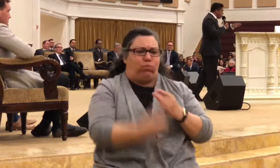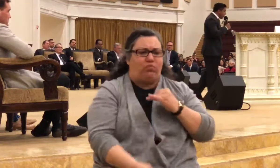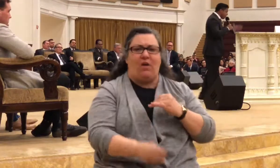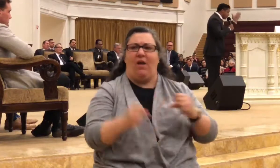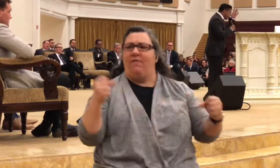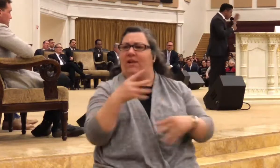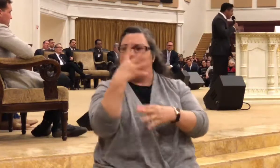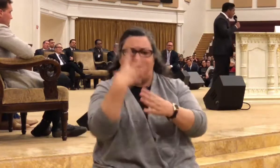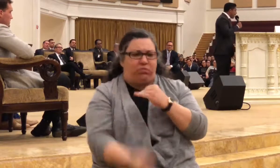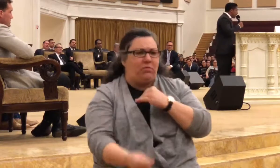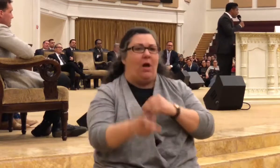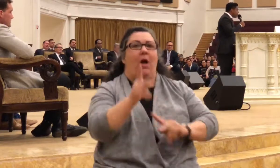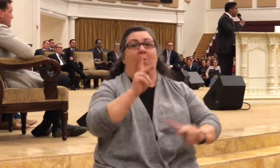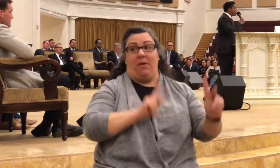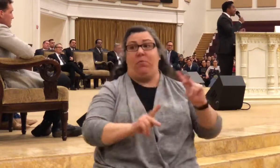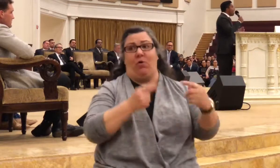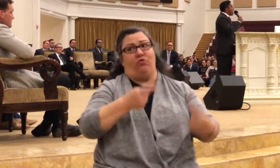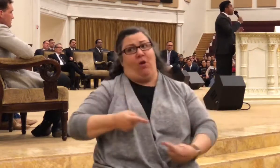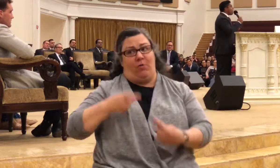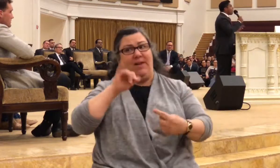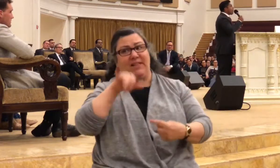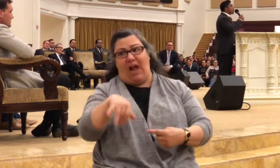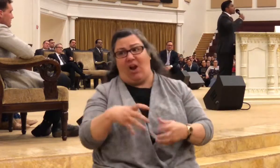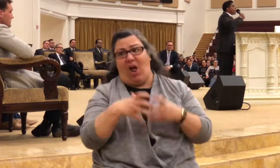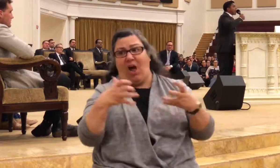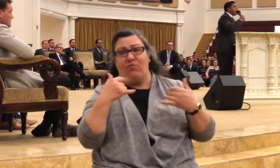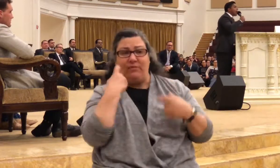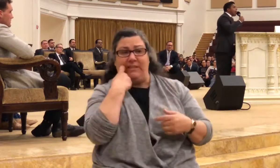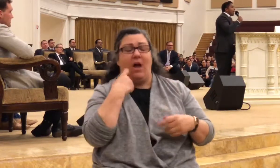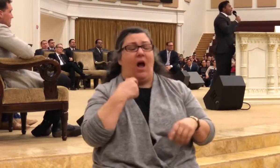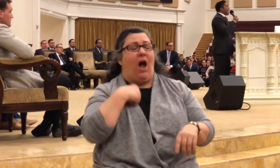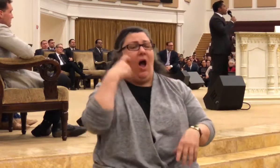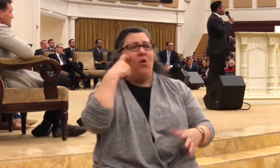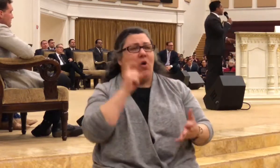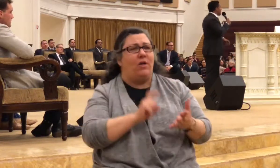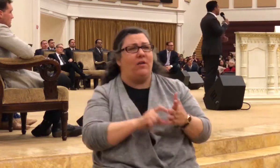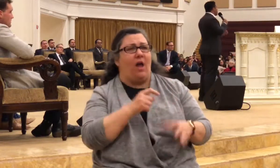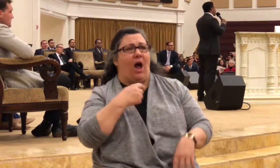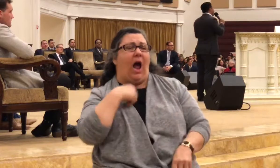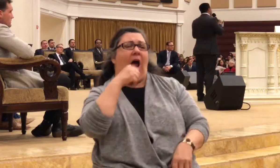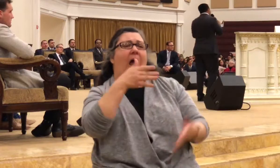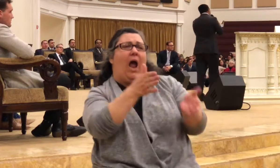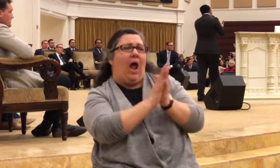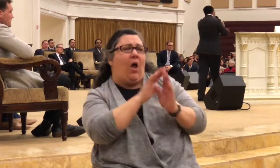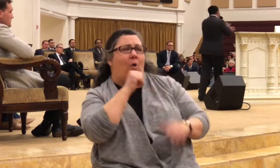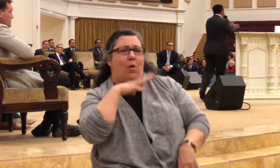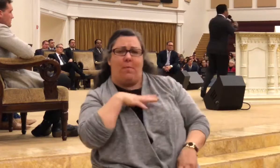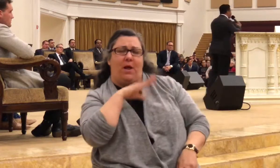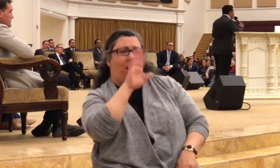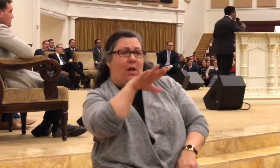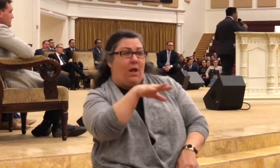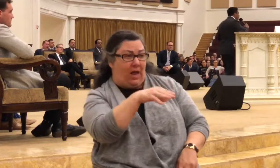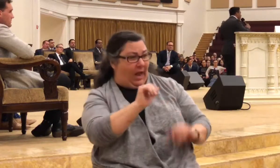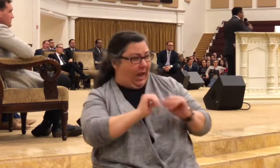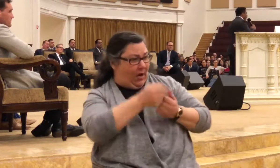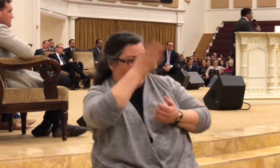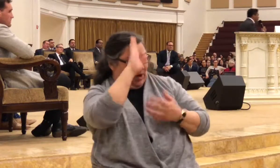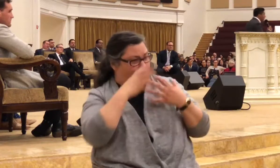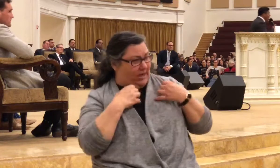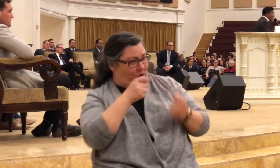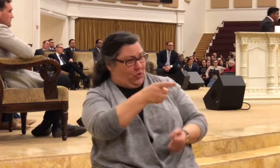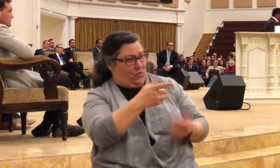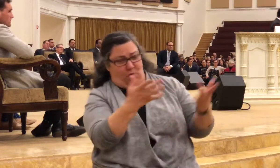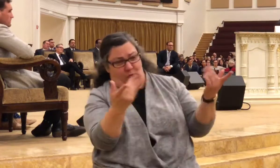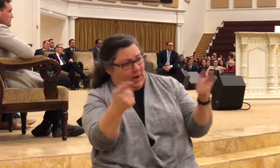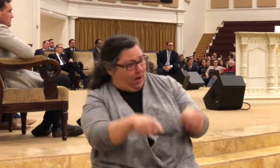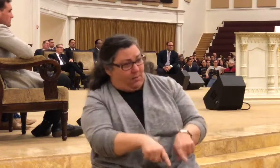and so on. People are dealing with that a lot nowadays. And I remember all of a sudden I asked the lady, you know, how did God heal your body? What happened?